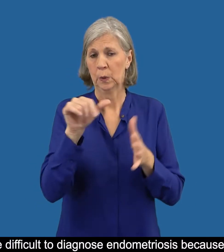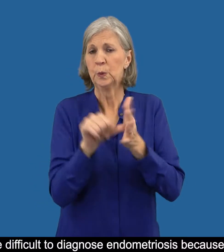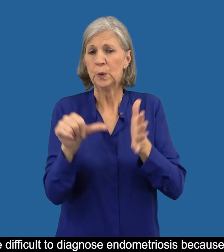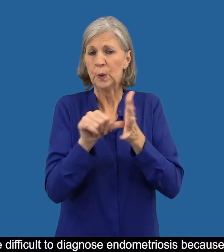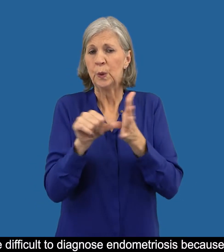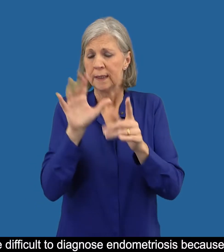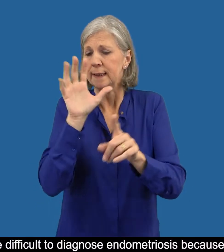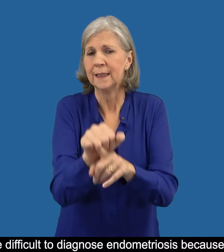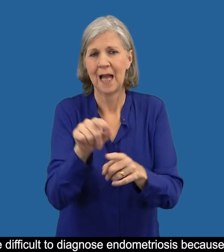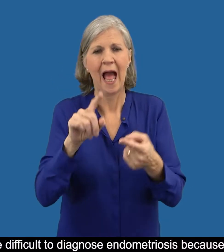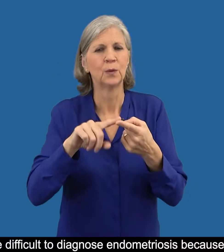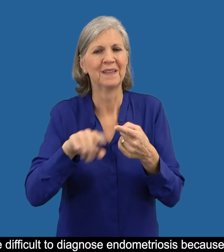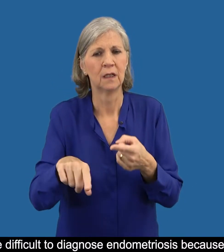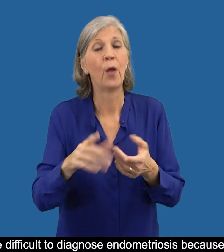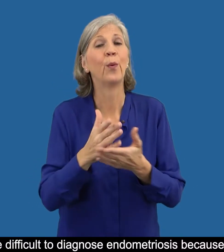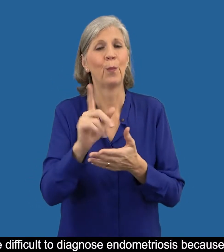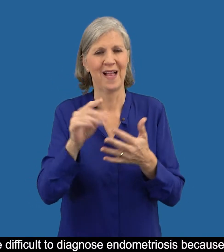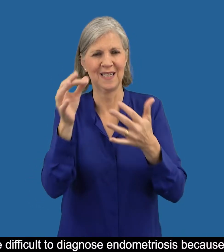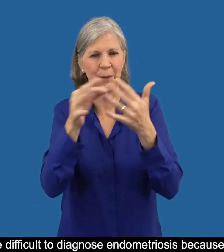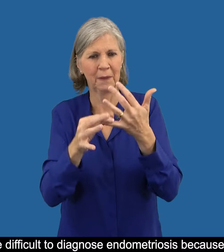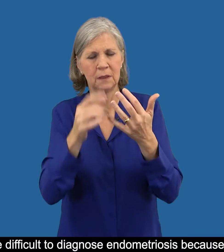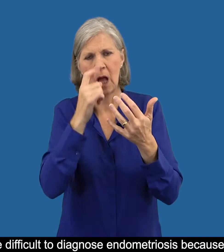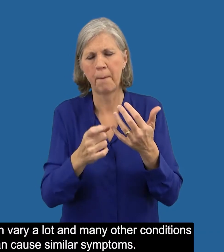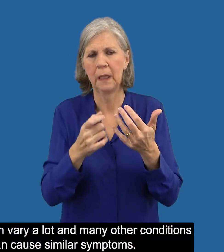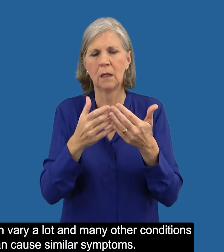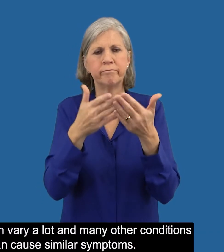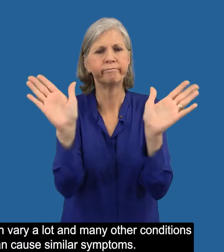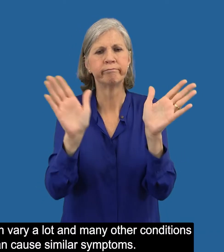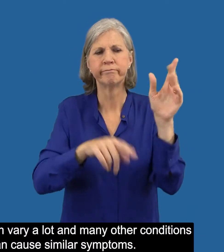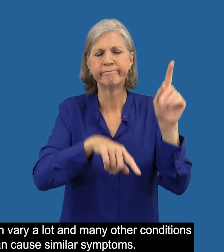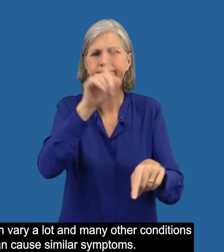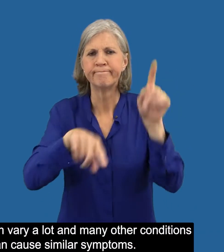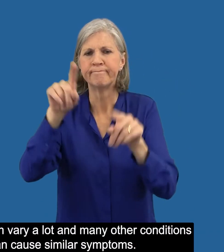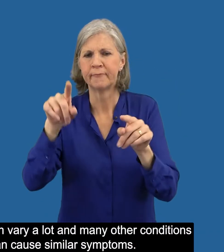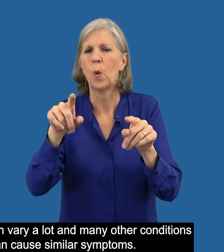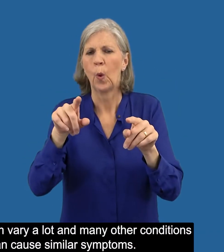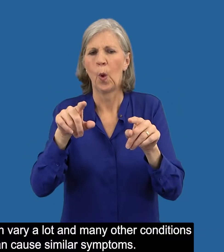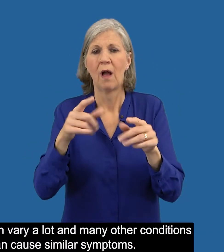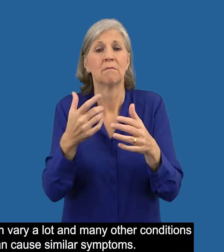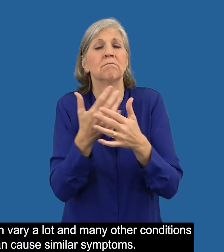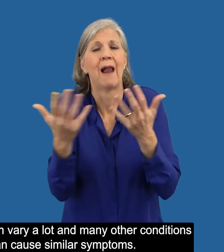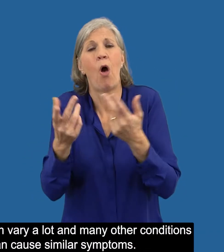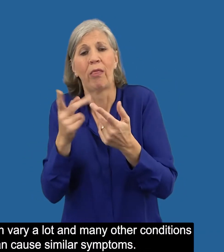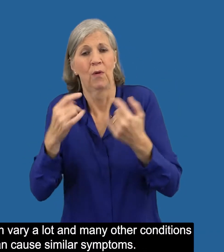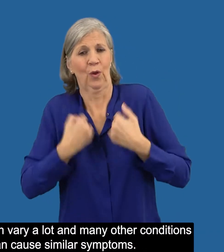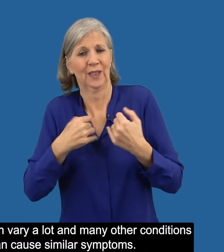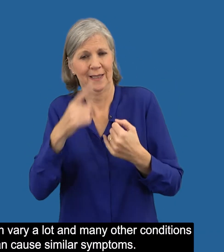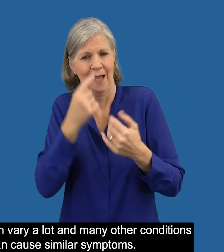Diagnosis. It can be difficult to diagnose endometriosis because symptoms can vary a lot, and many other conditions can cause